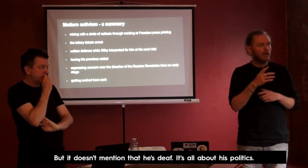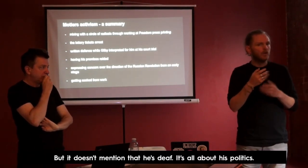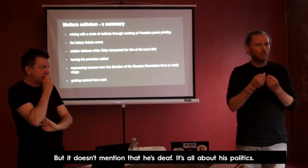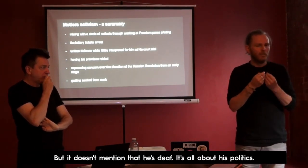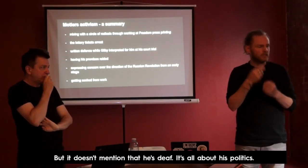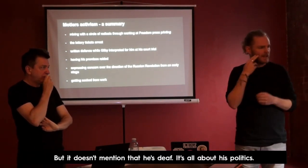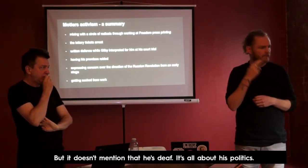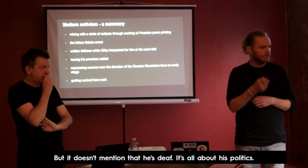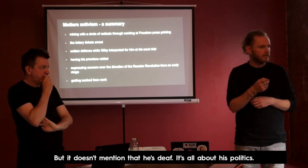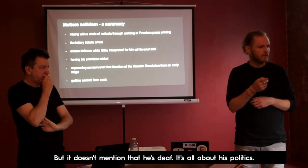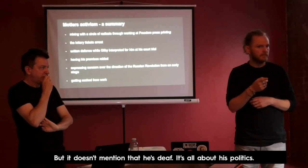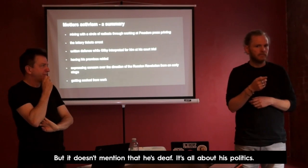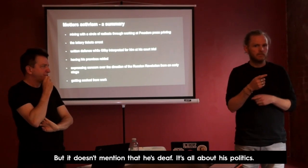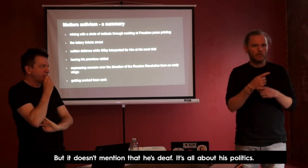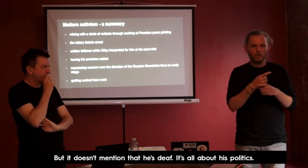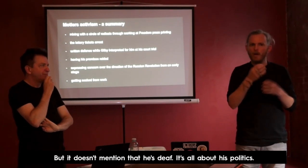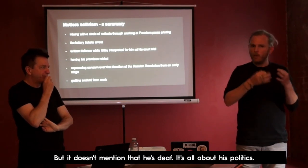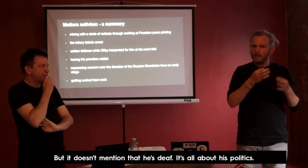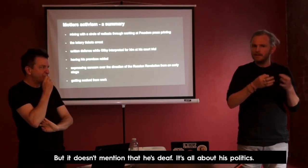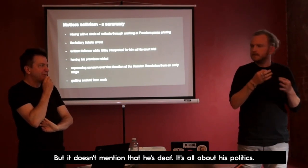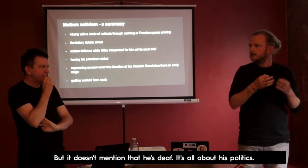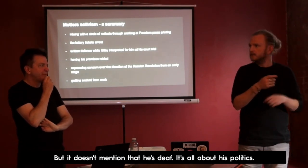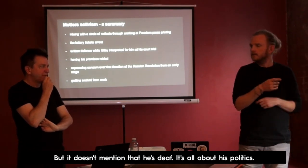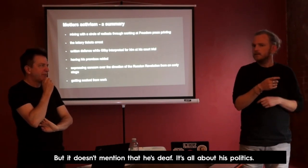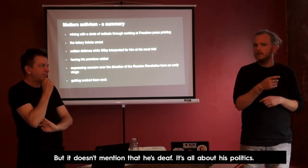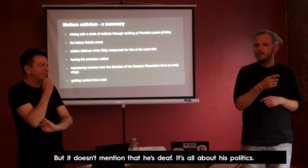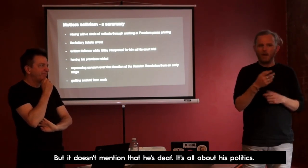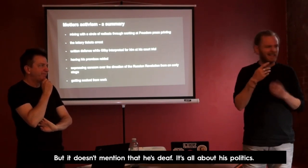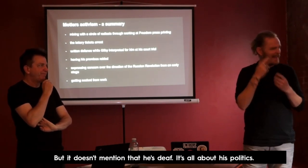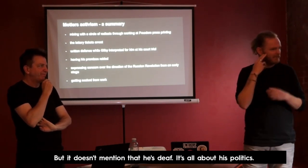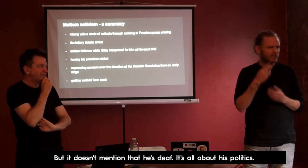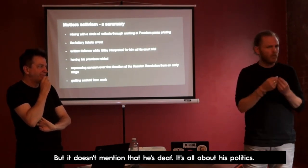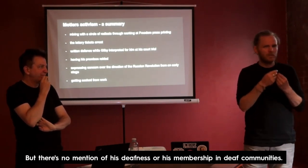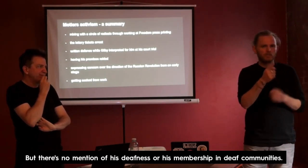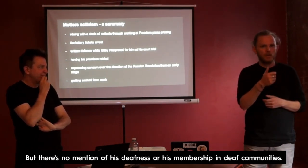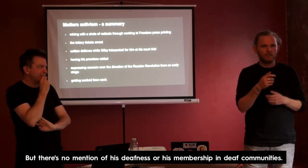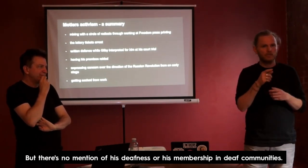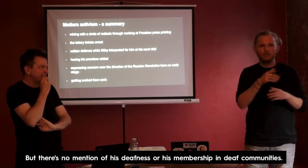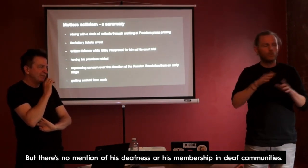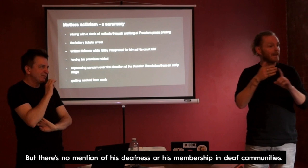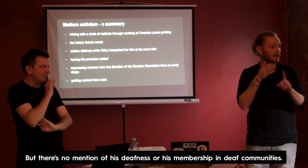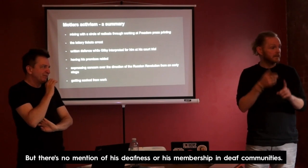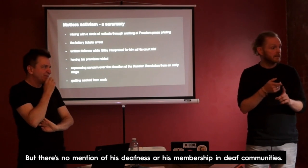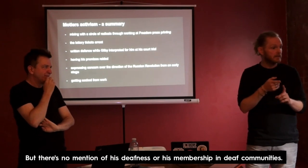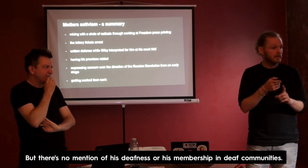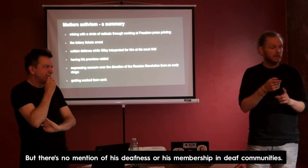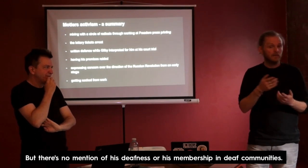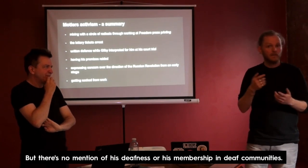literature, but it doesn't mention that he's deaf. It's all about his politics, but there's no mention of